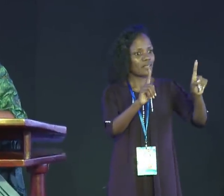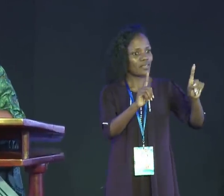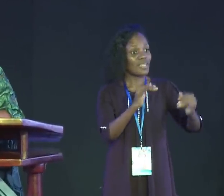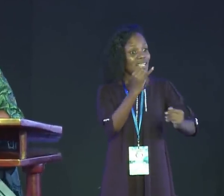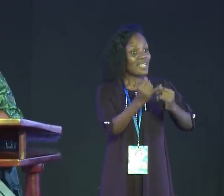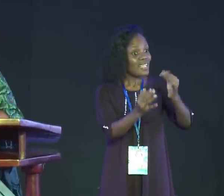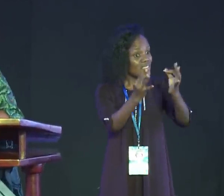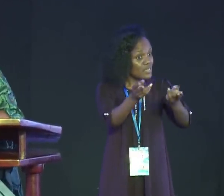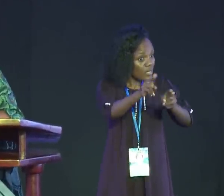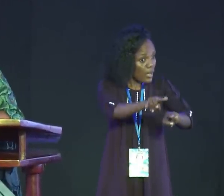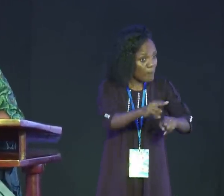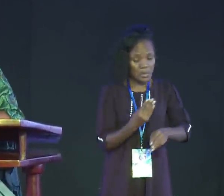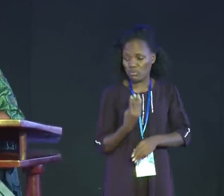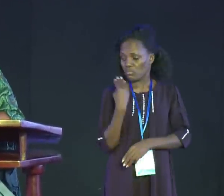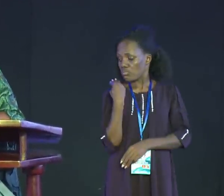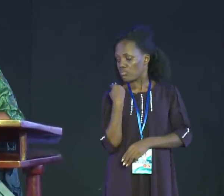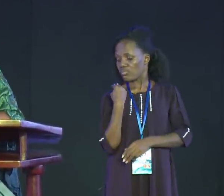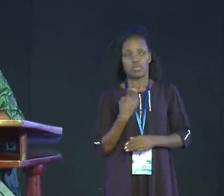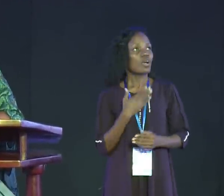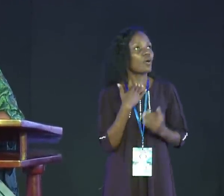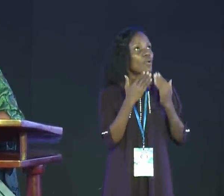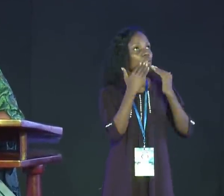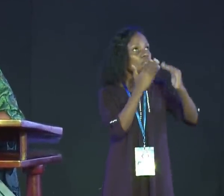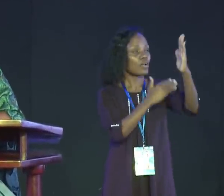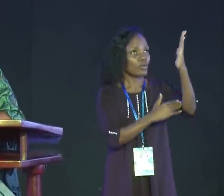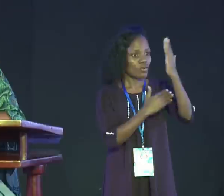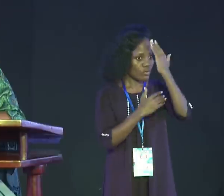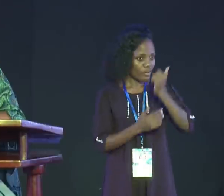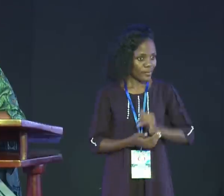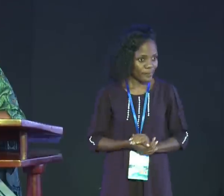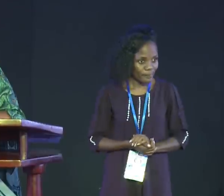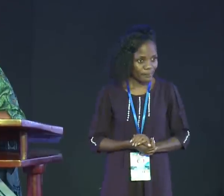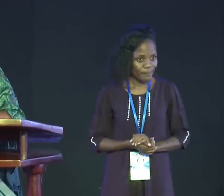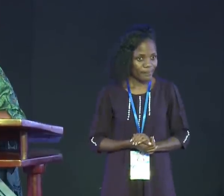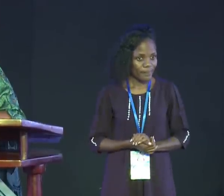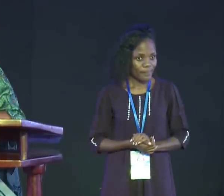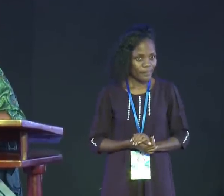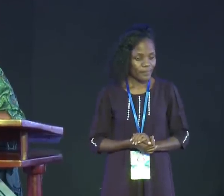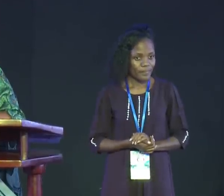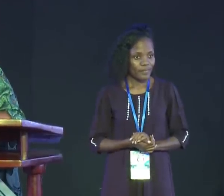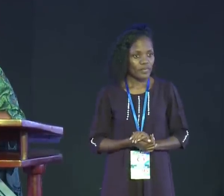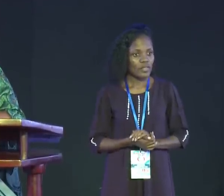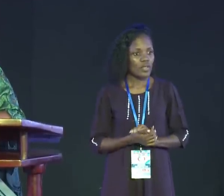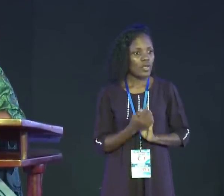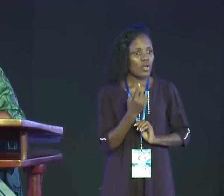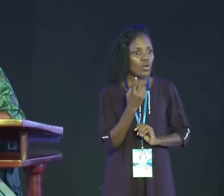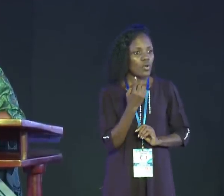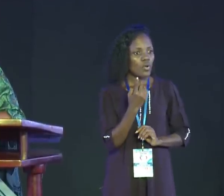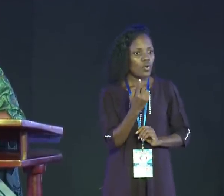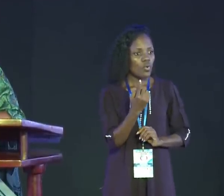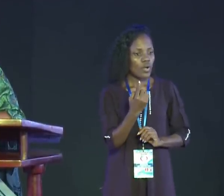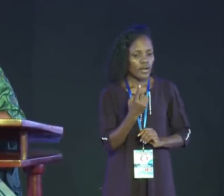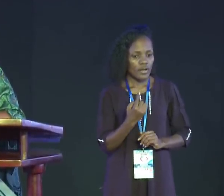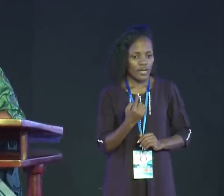kye njagala okwebaliza Mukama. But I want to testify about the last one. Omu ku baana yayingira mu